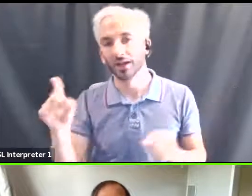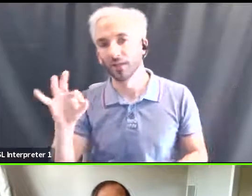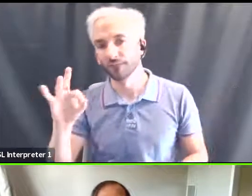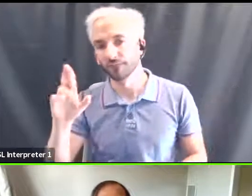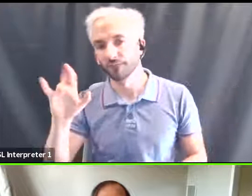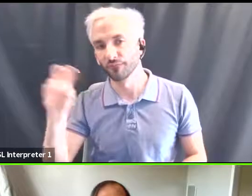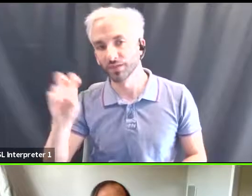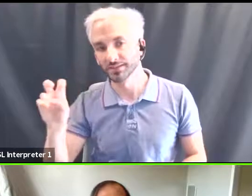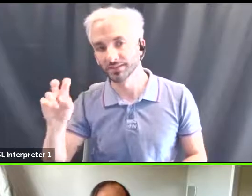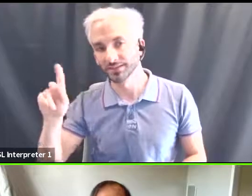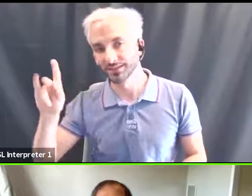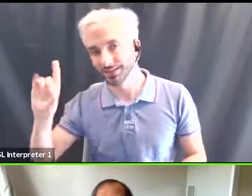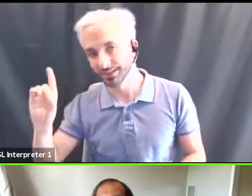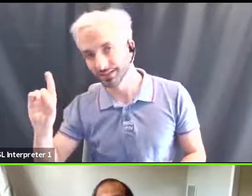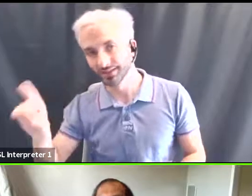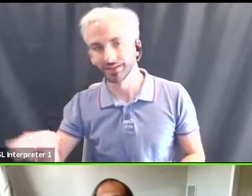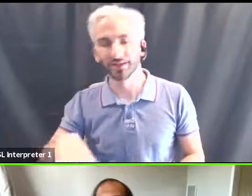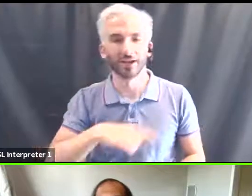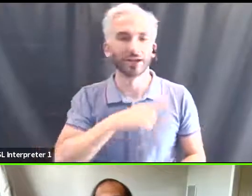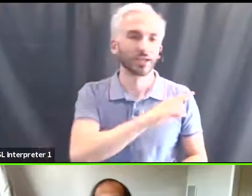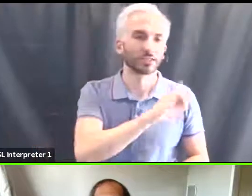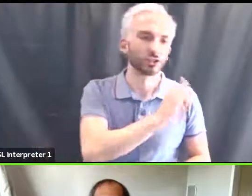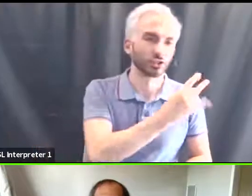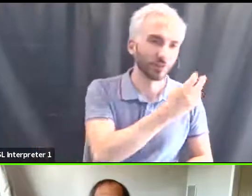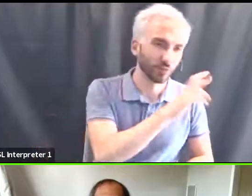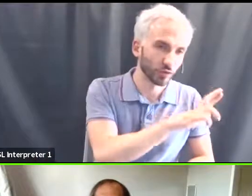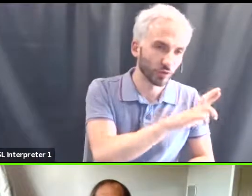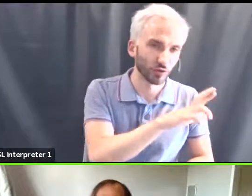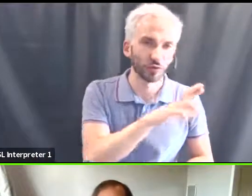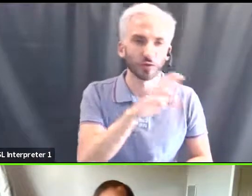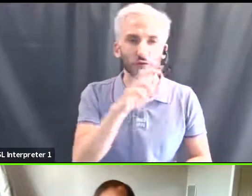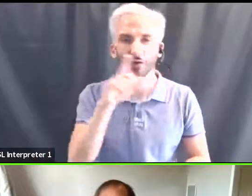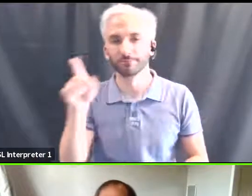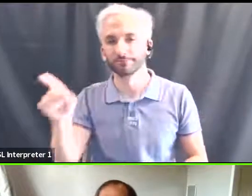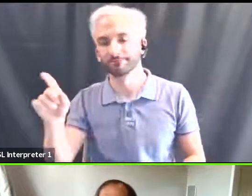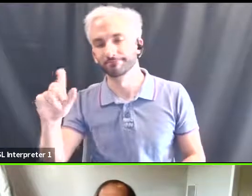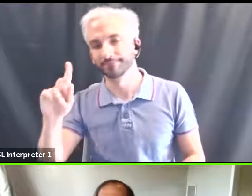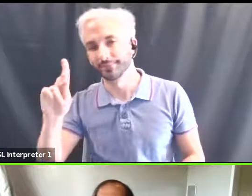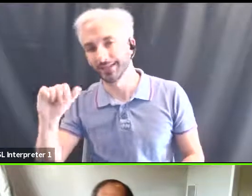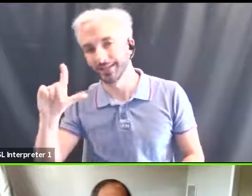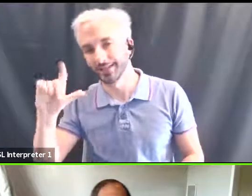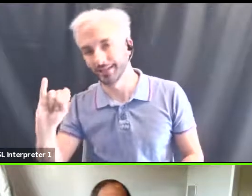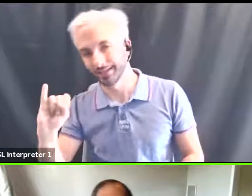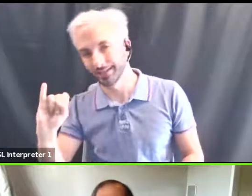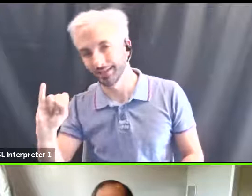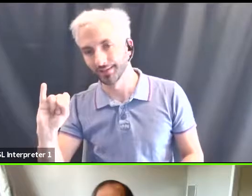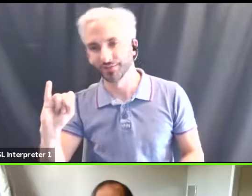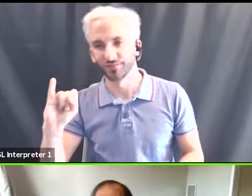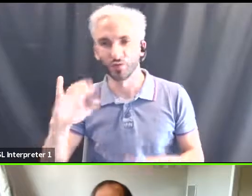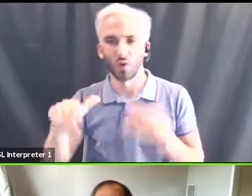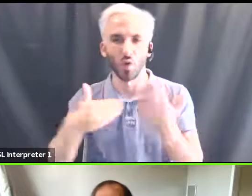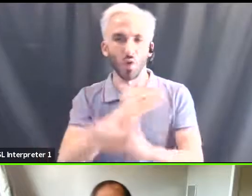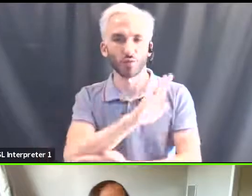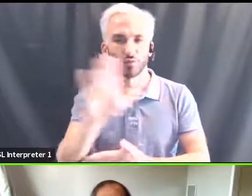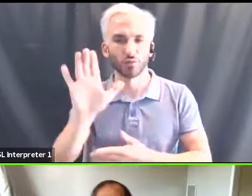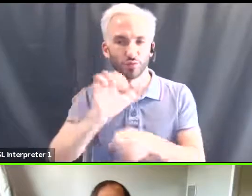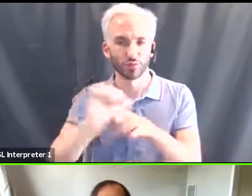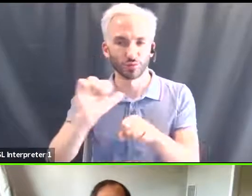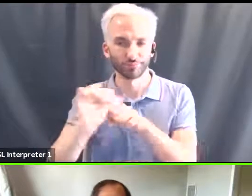FrizzKid and to Jennifer and to Kaylee for all of the work that you've done today,